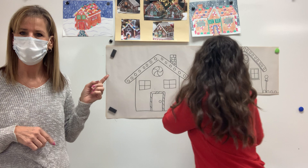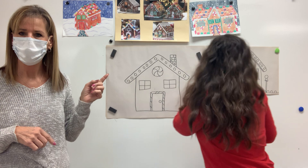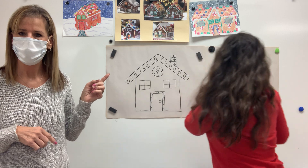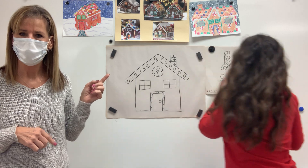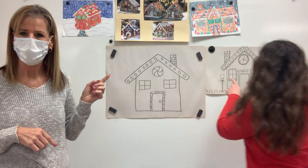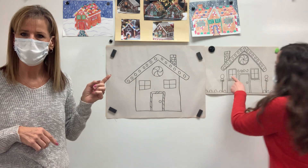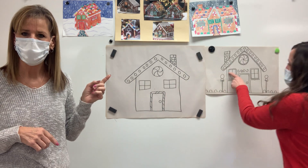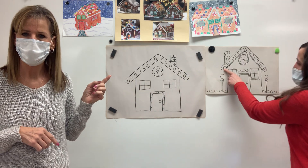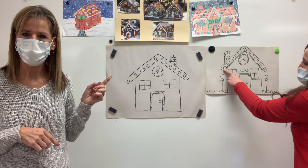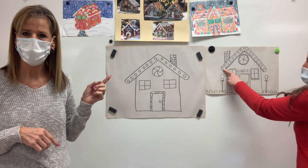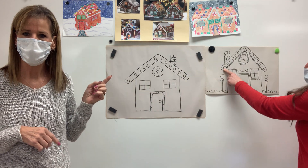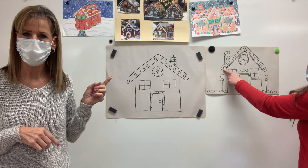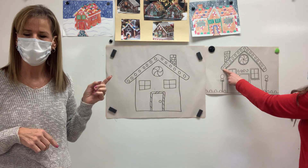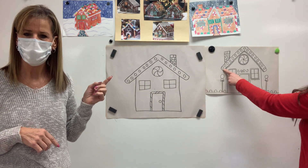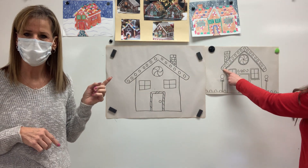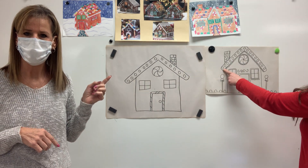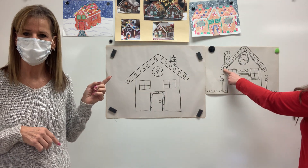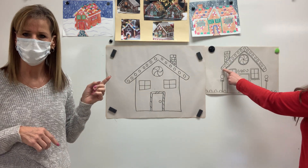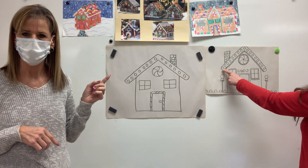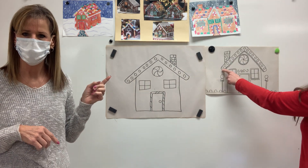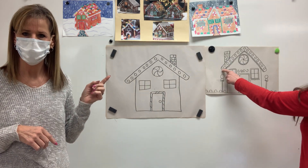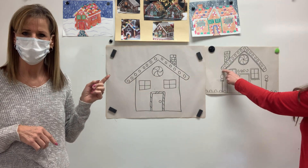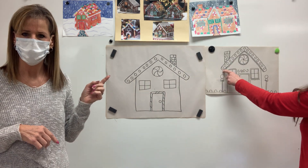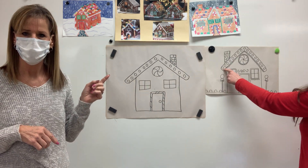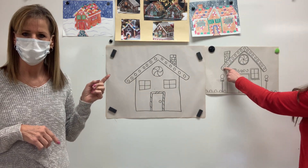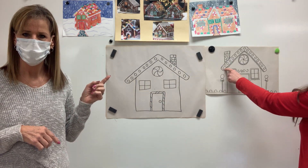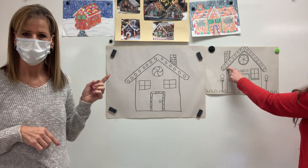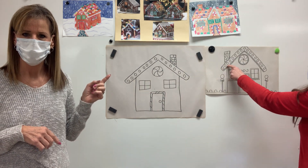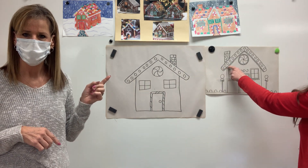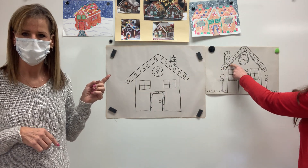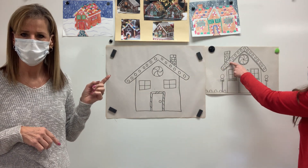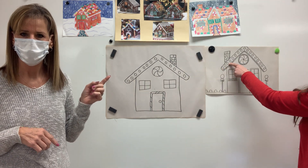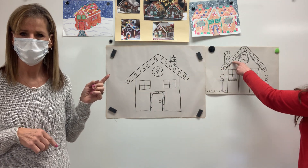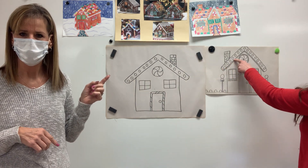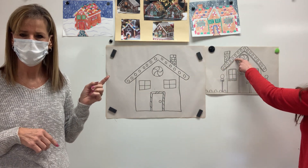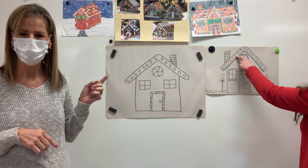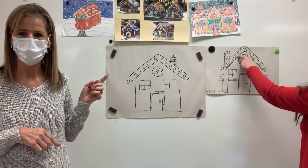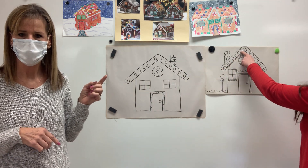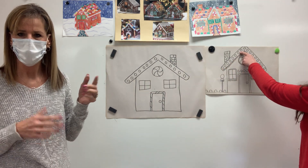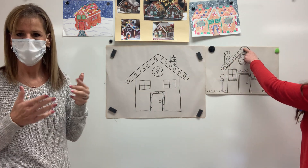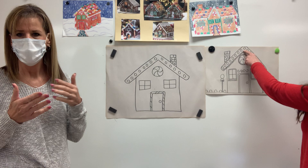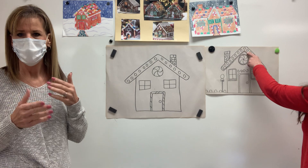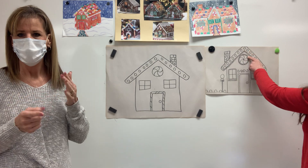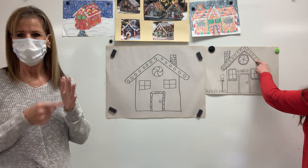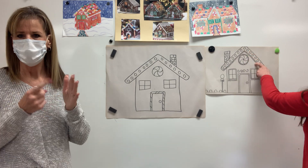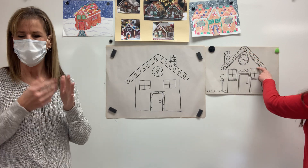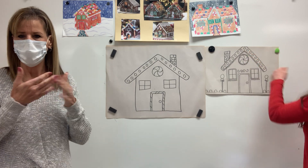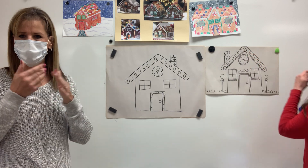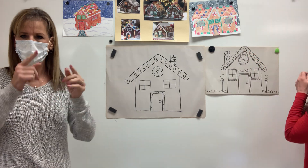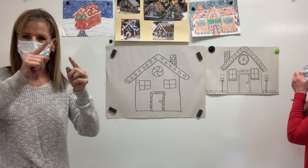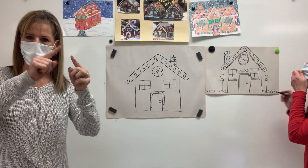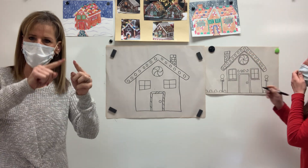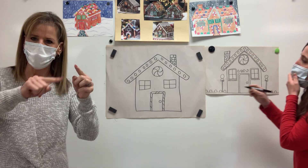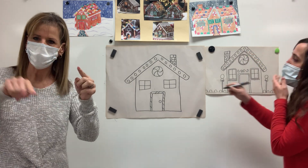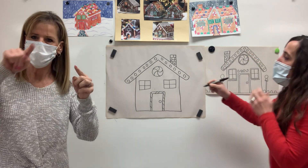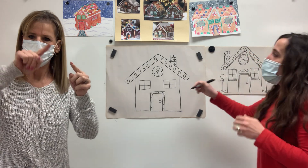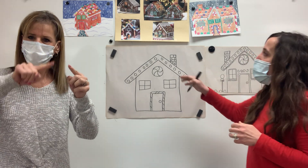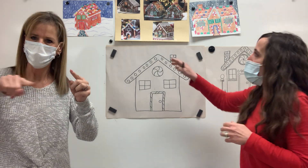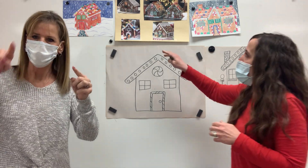A lot of times they have either this curved line decoration along the roof edge, or they have